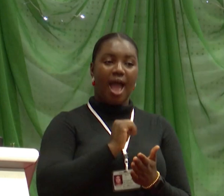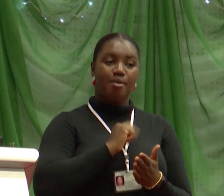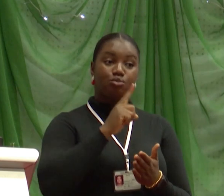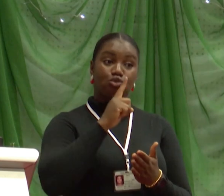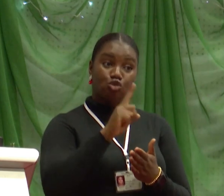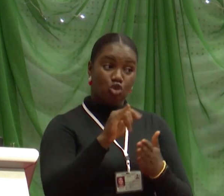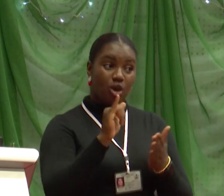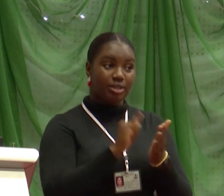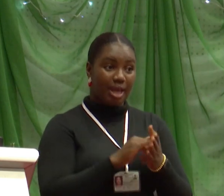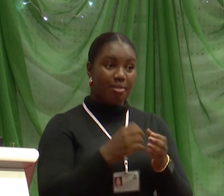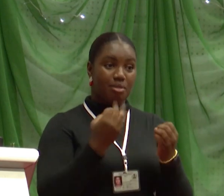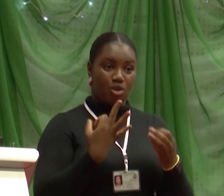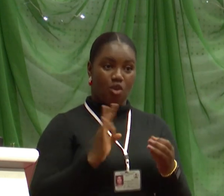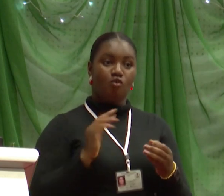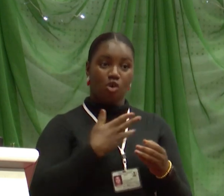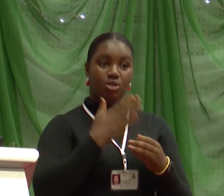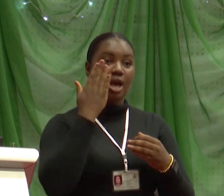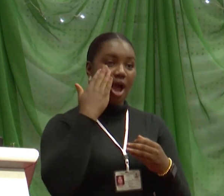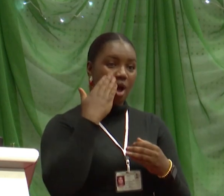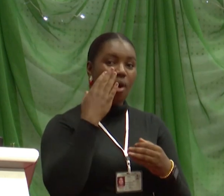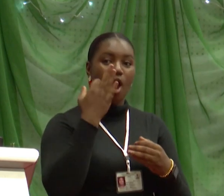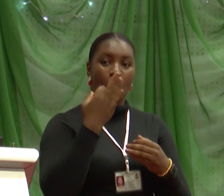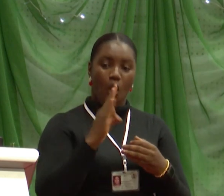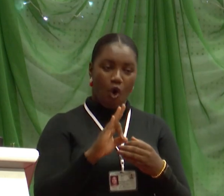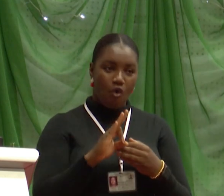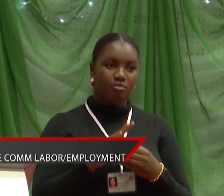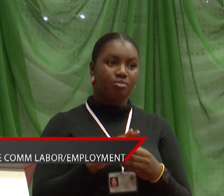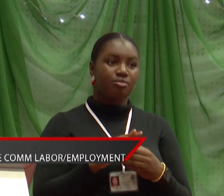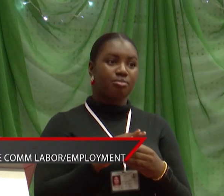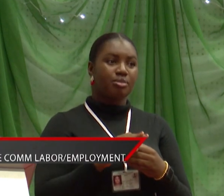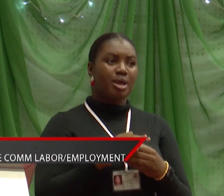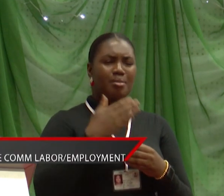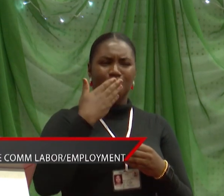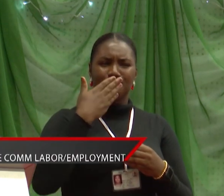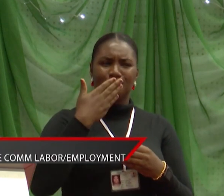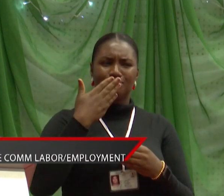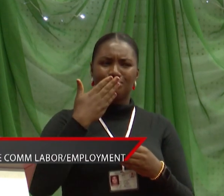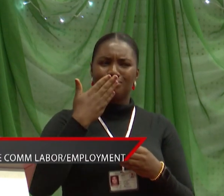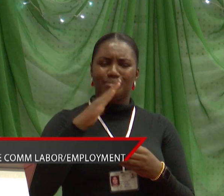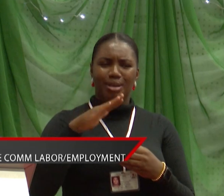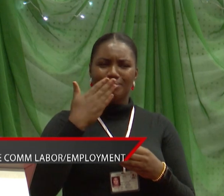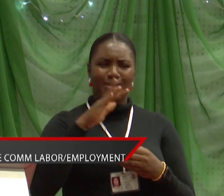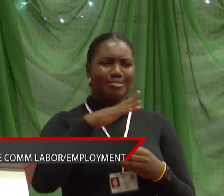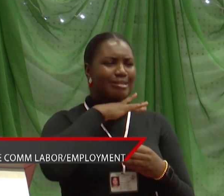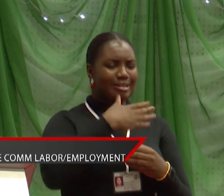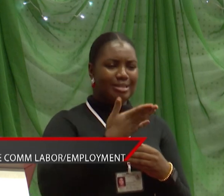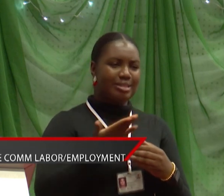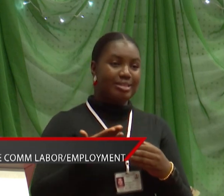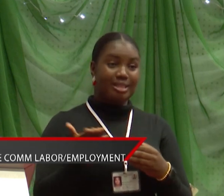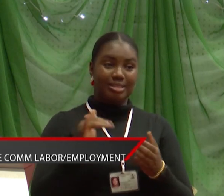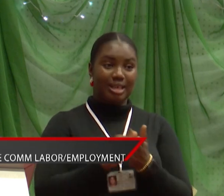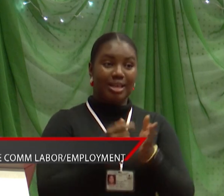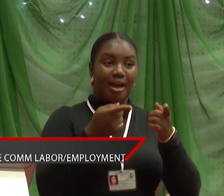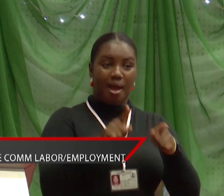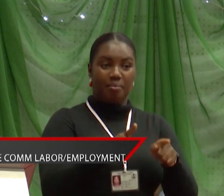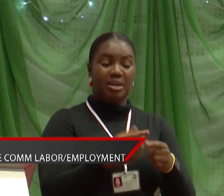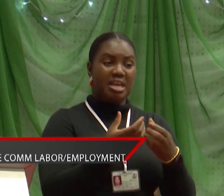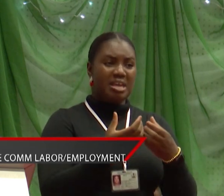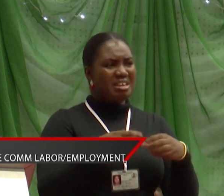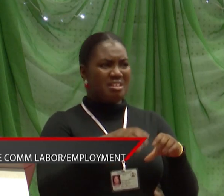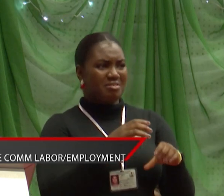of us are aware of nasty things that have happened, even